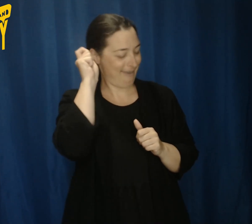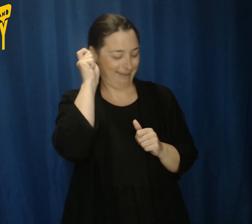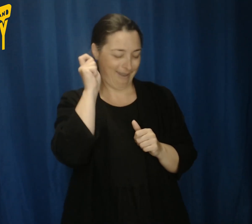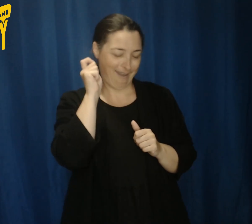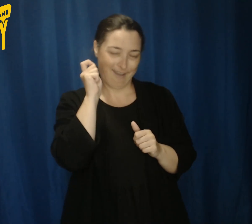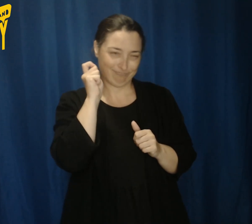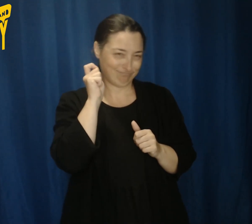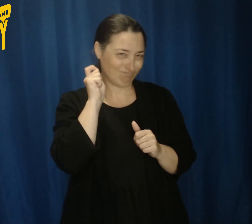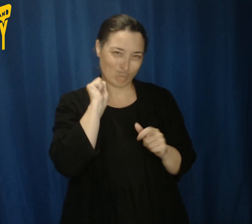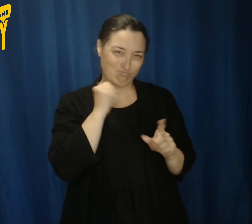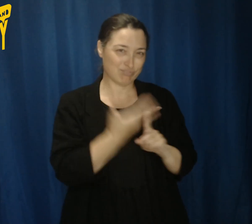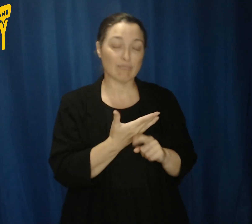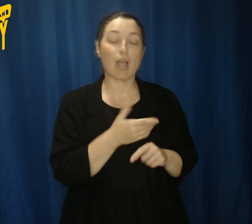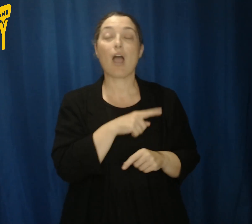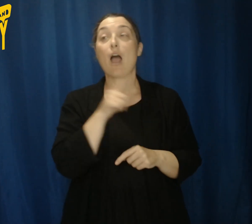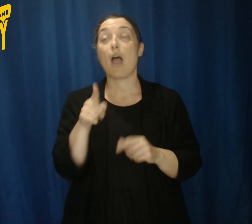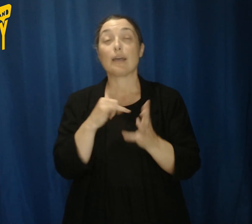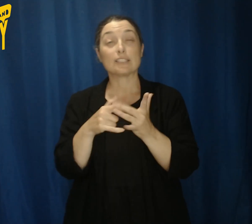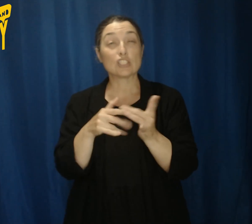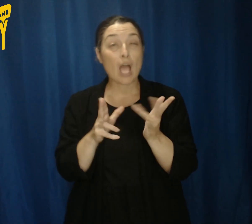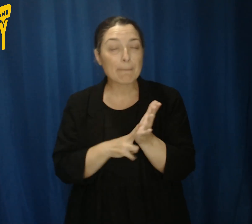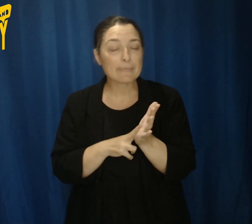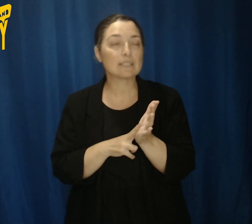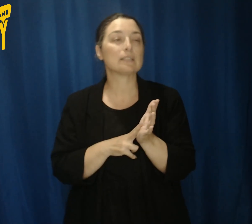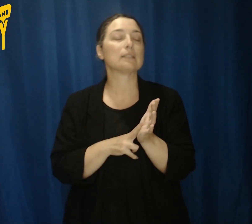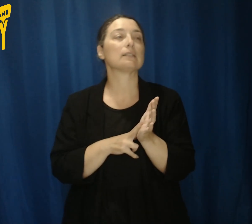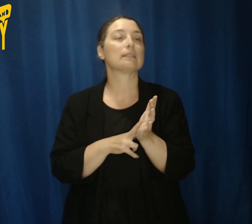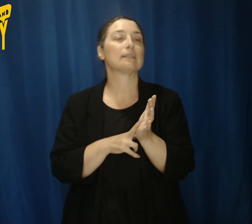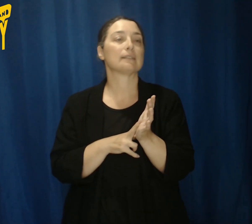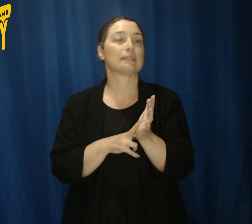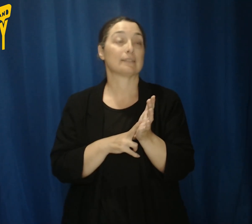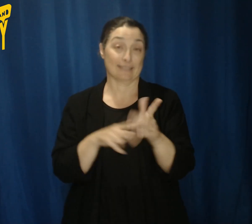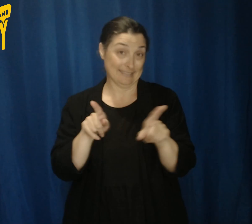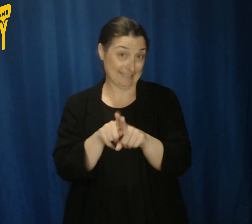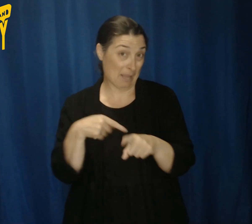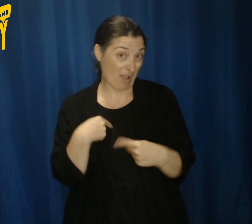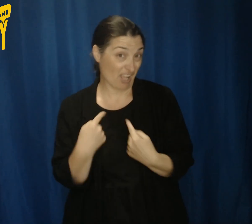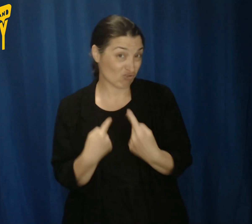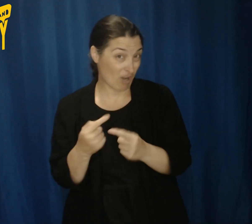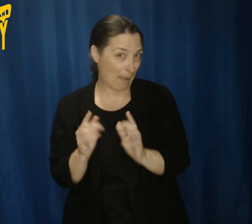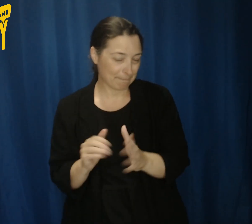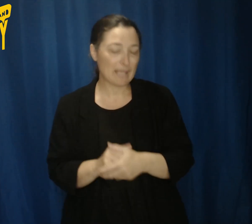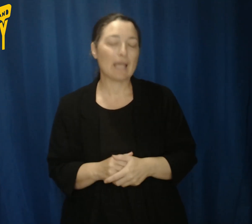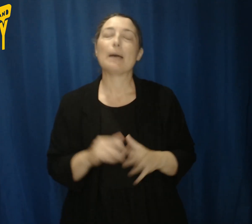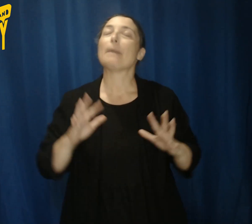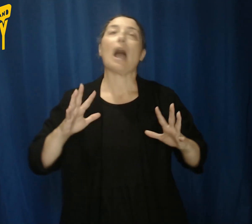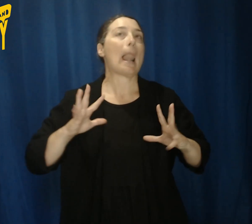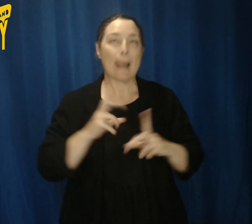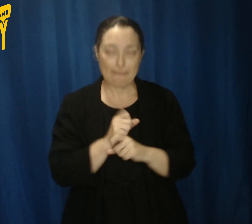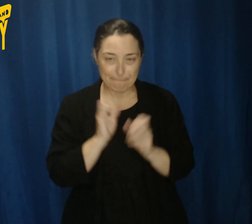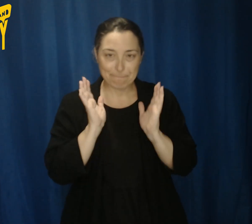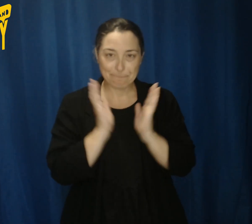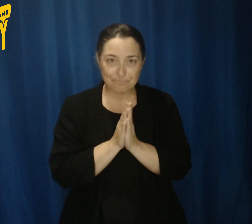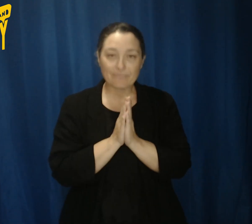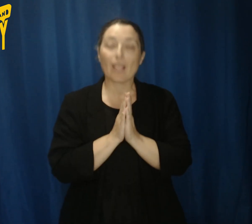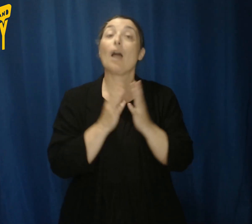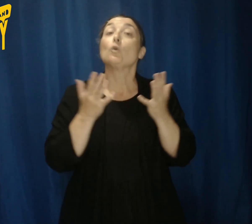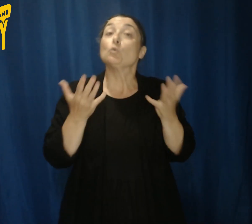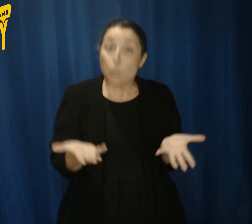And Simon was exactly as I describe him. But to cut a long story short, so I started to think, what